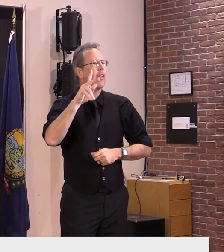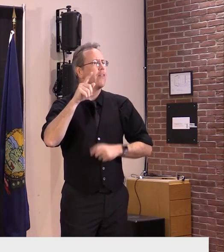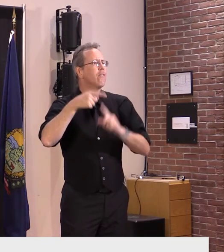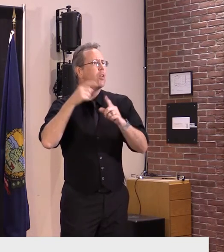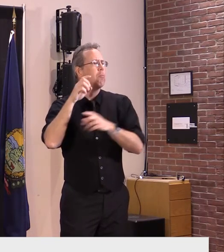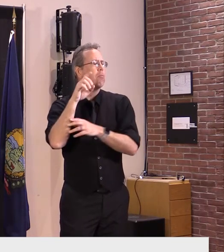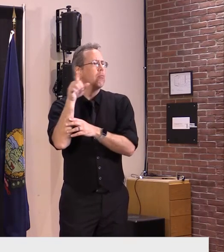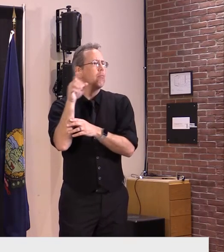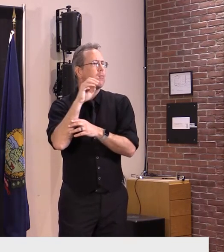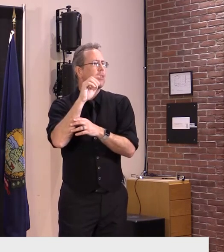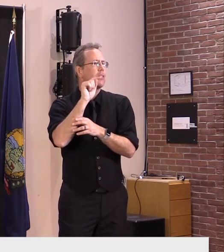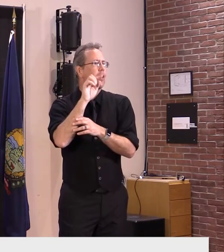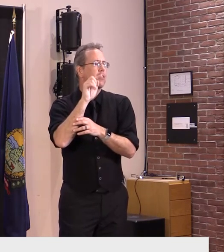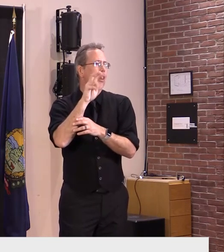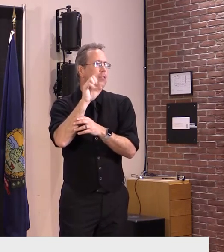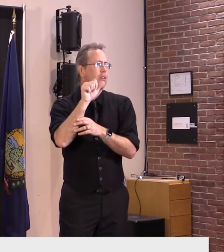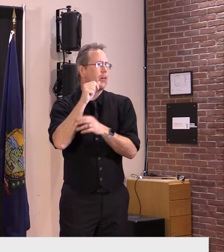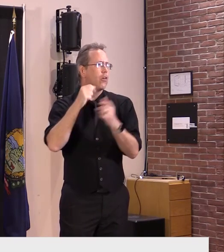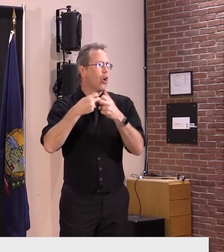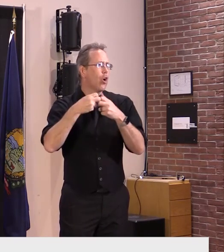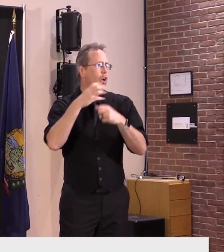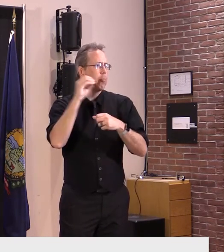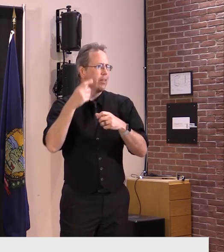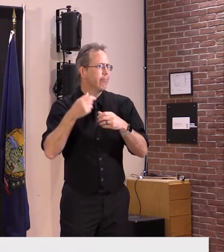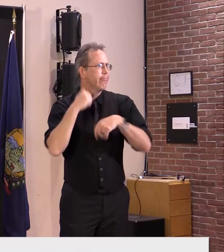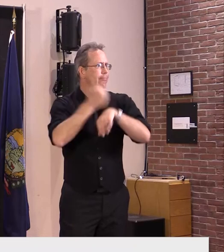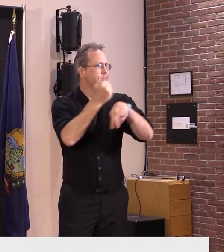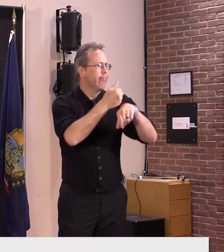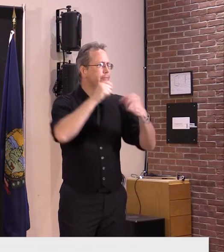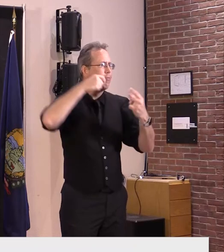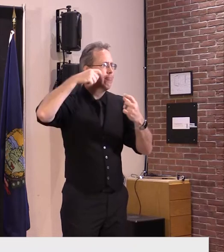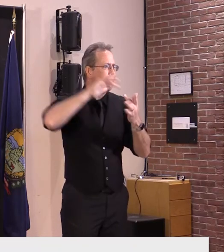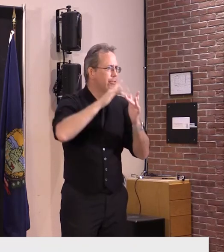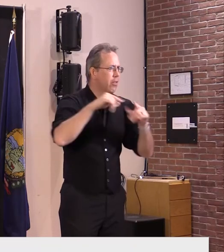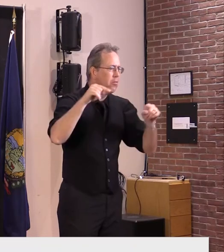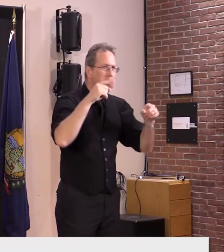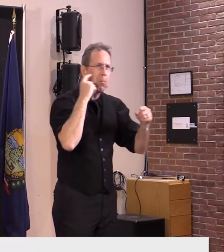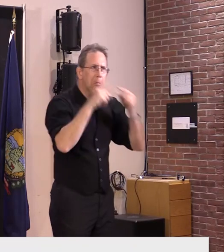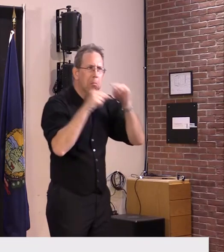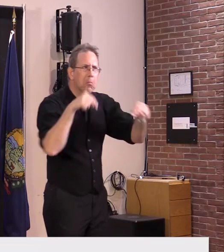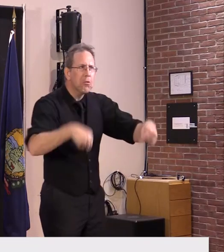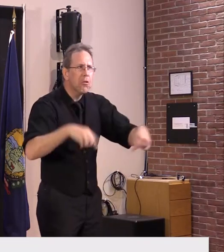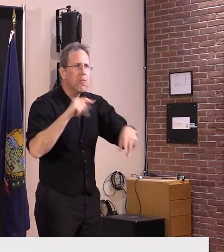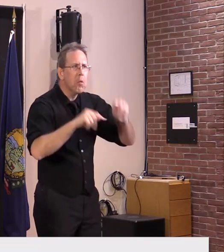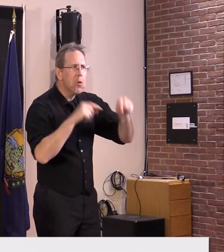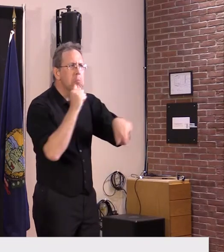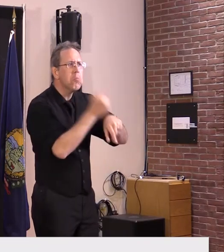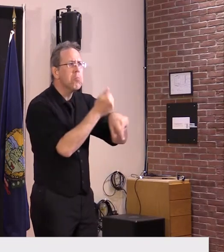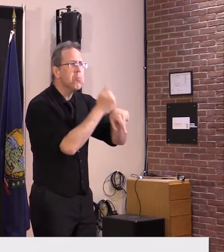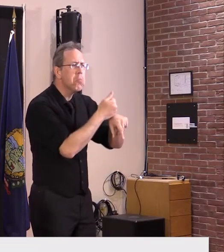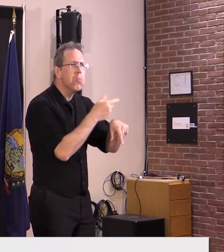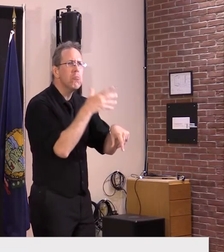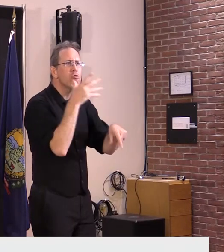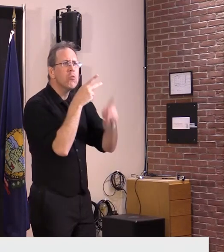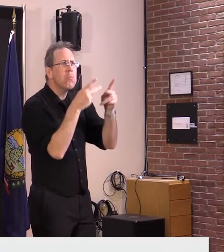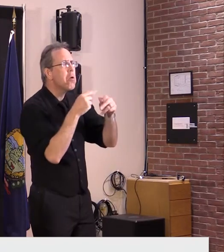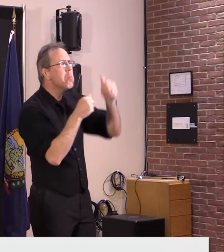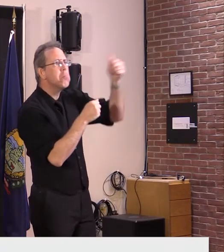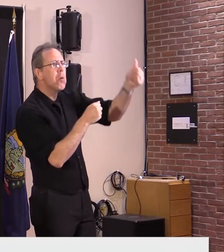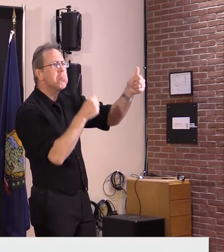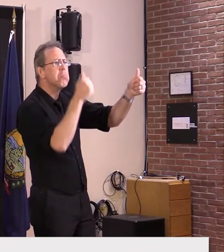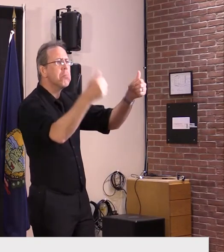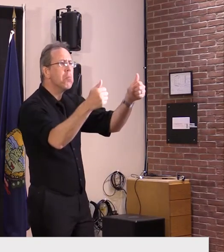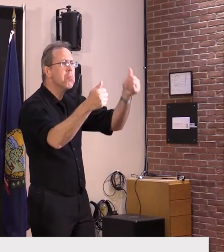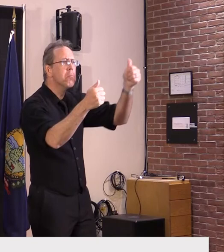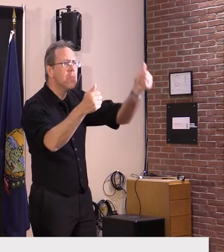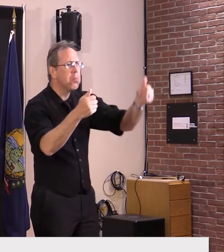And they seem, when they have the availability, to be able to deliver high speed in rural areas much faster than any of the other plans we have in place. Do